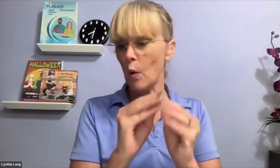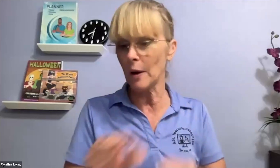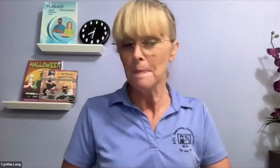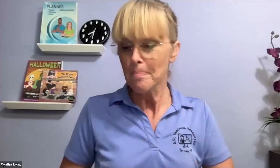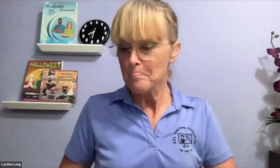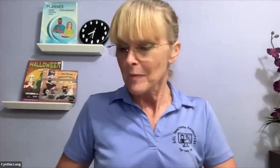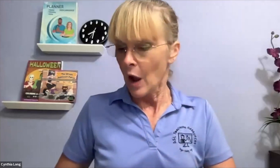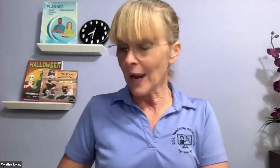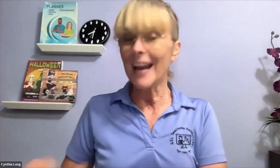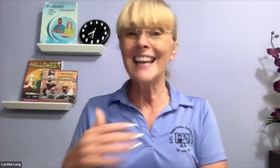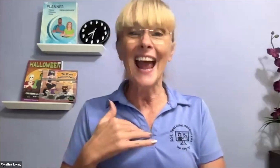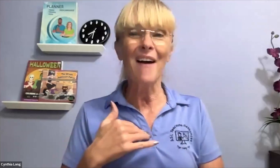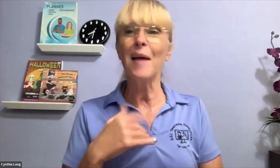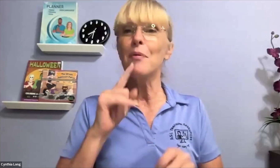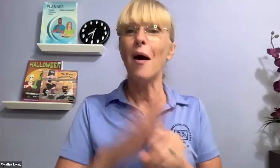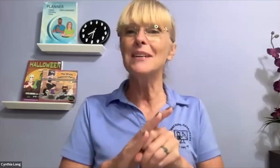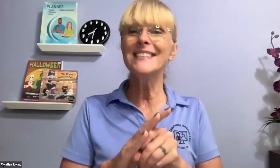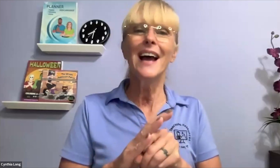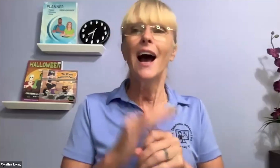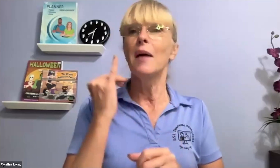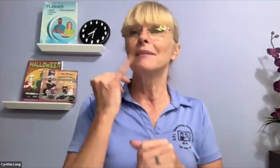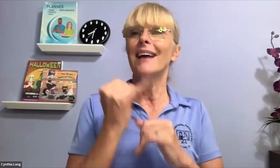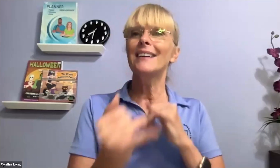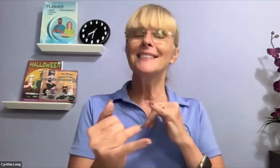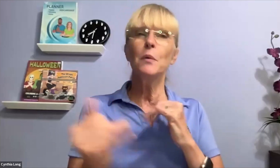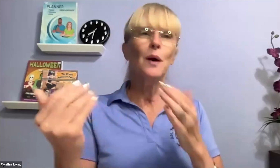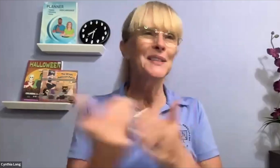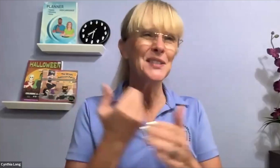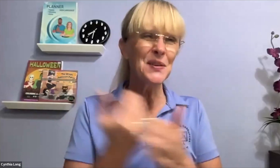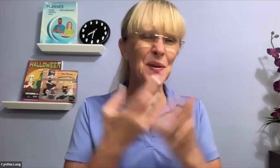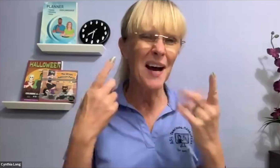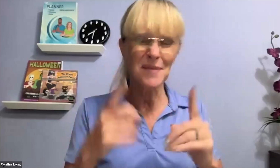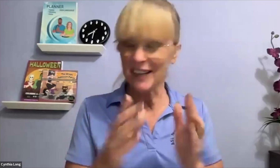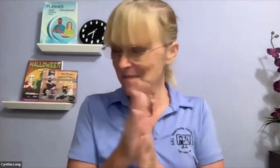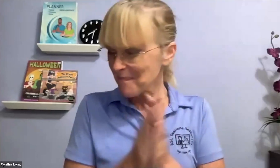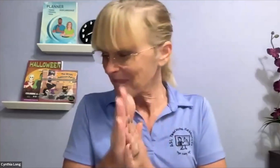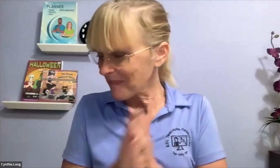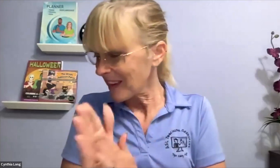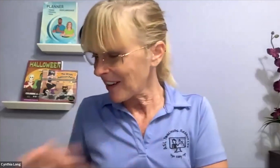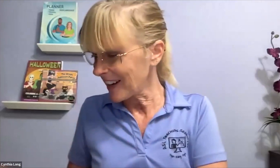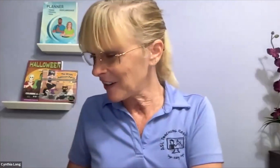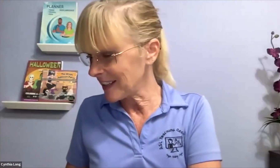more. Okay, and now I promise, lastly, what is new coming? All right, here it